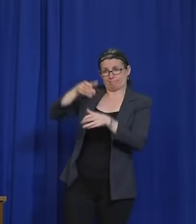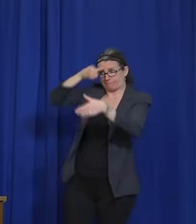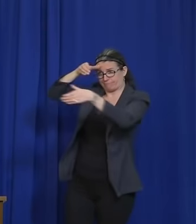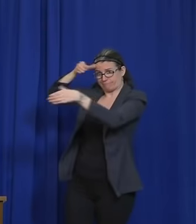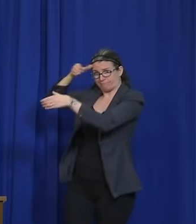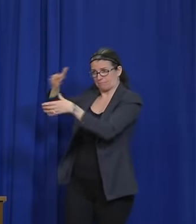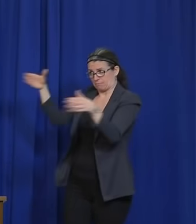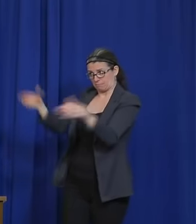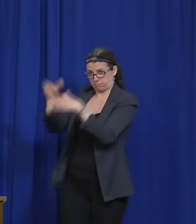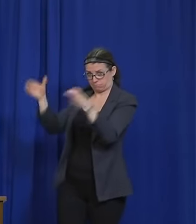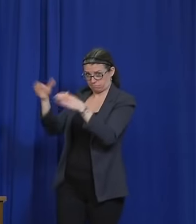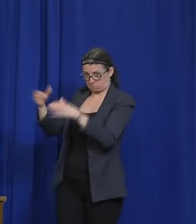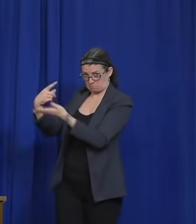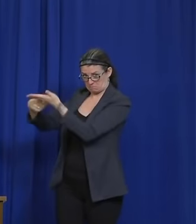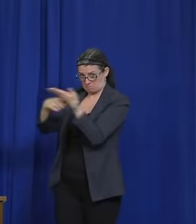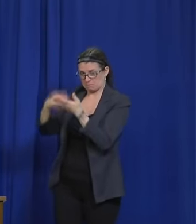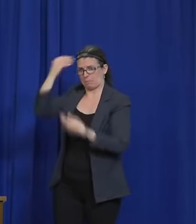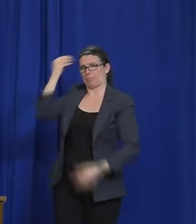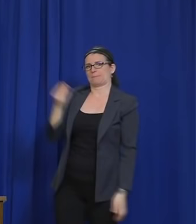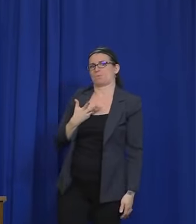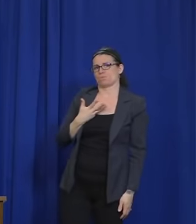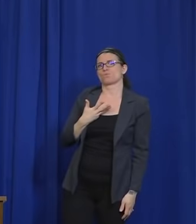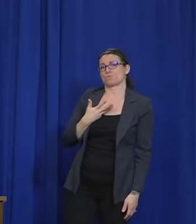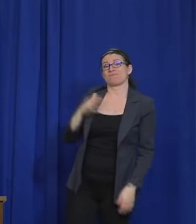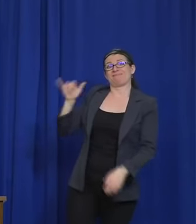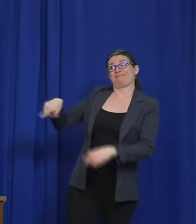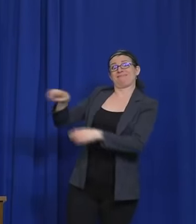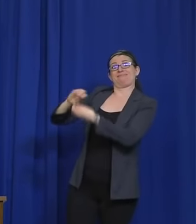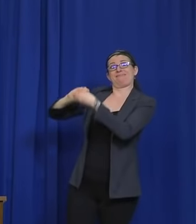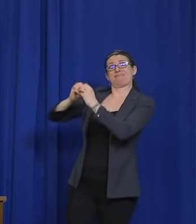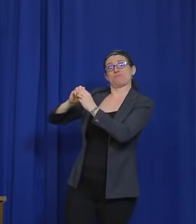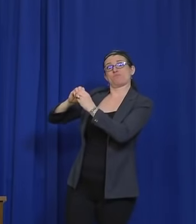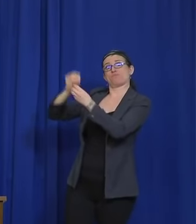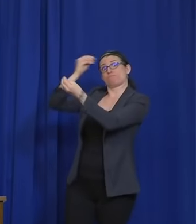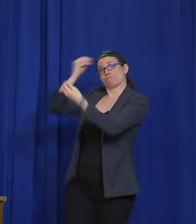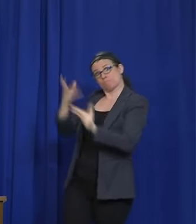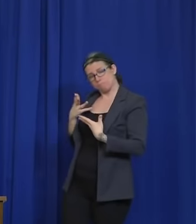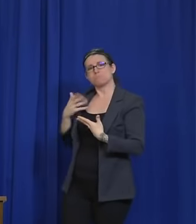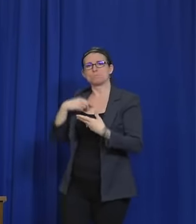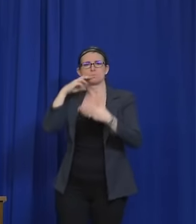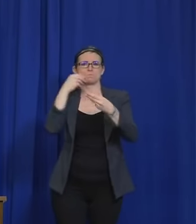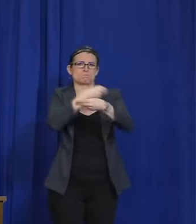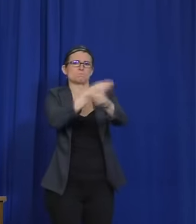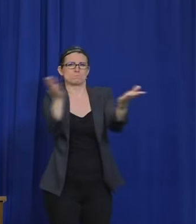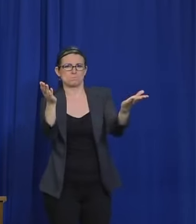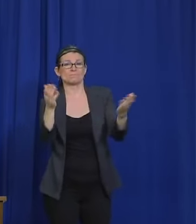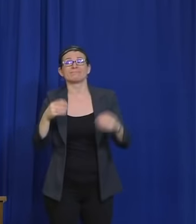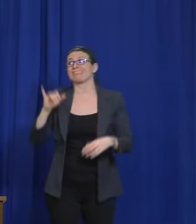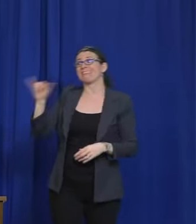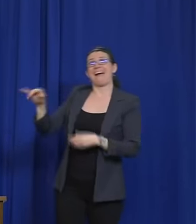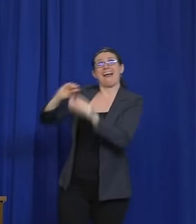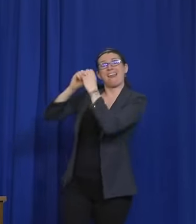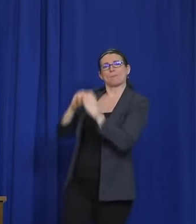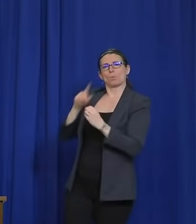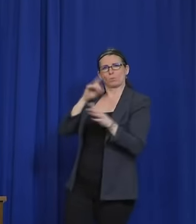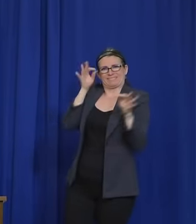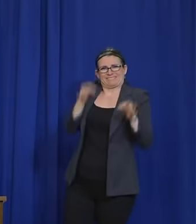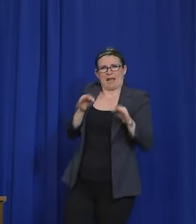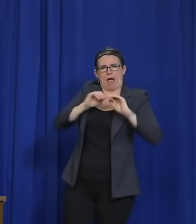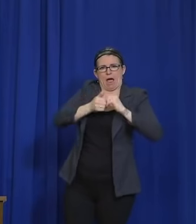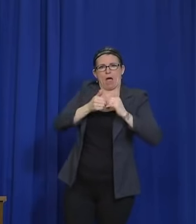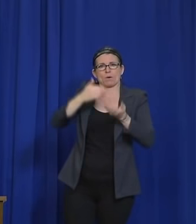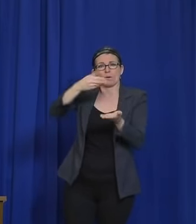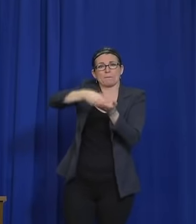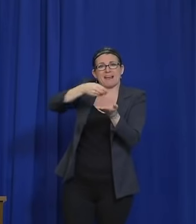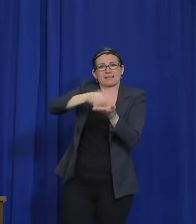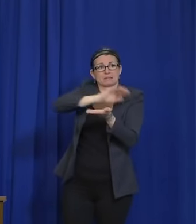can pare down the budget, shave off expenditures, and a lot depends on what the federal